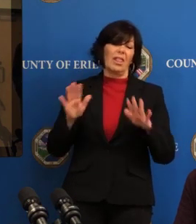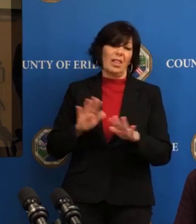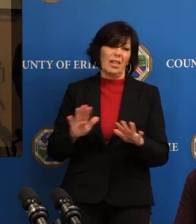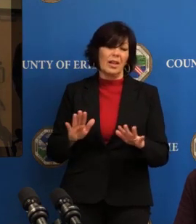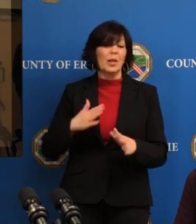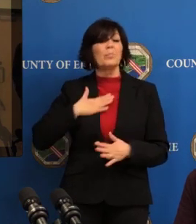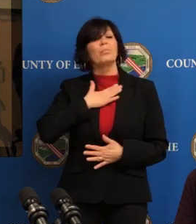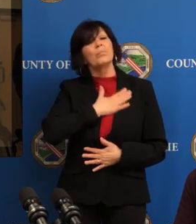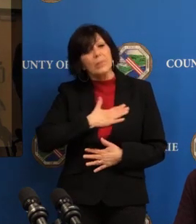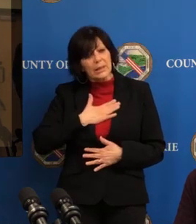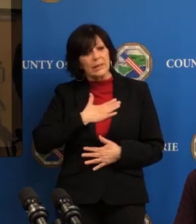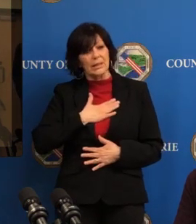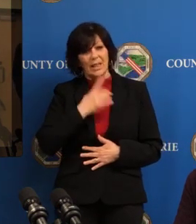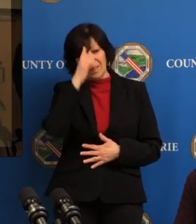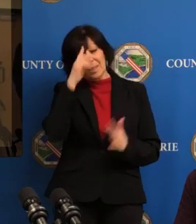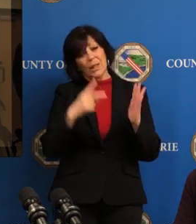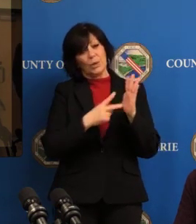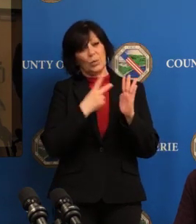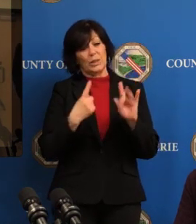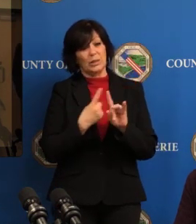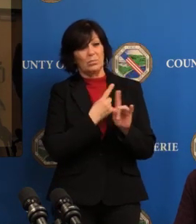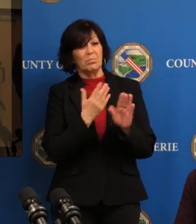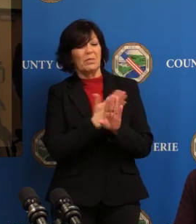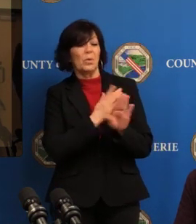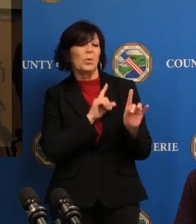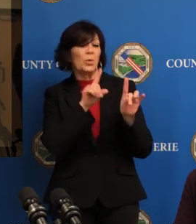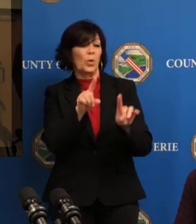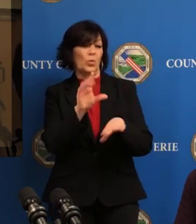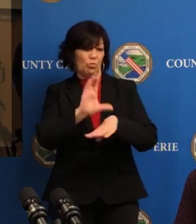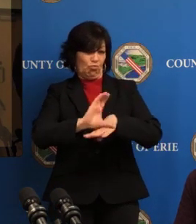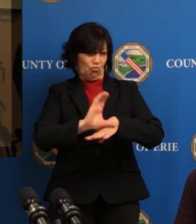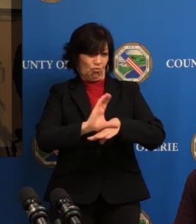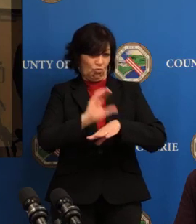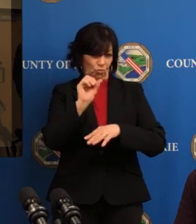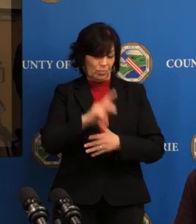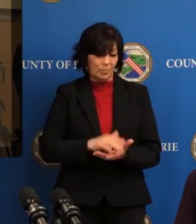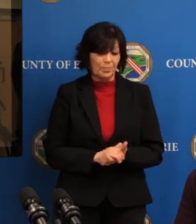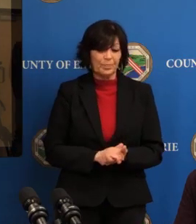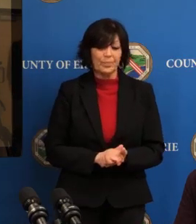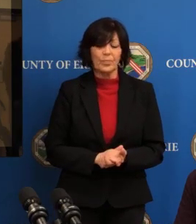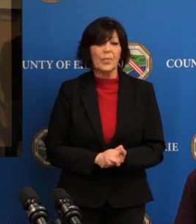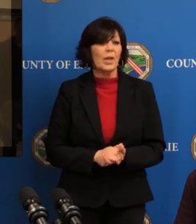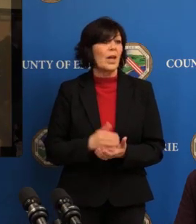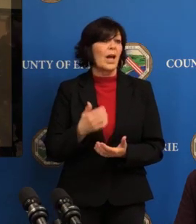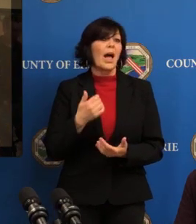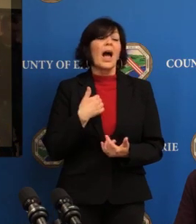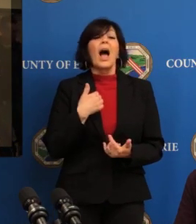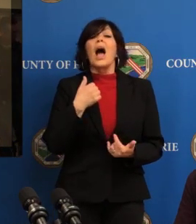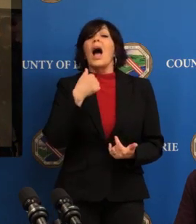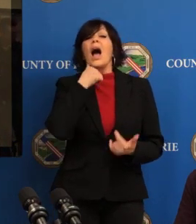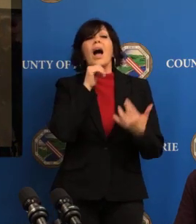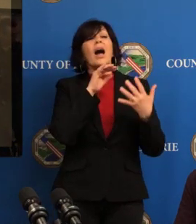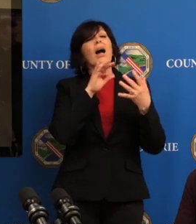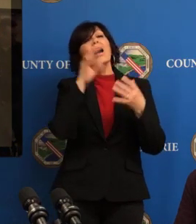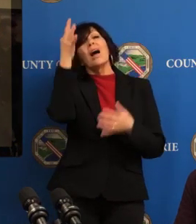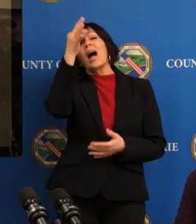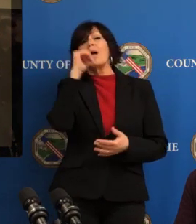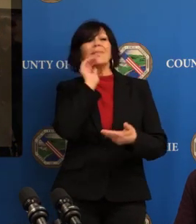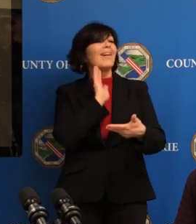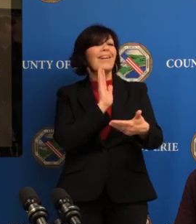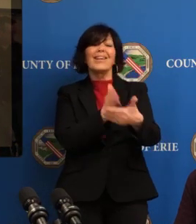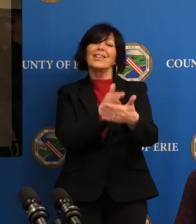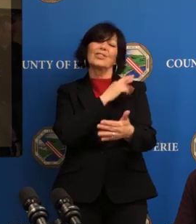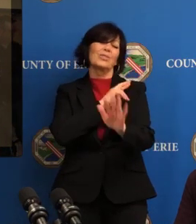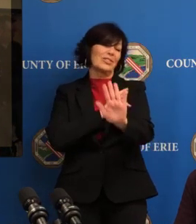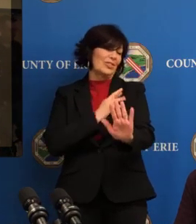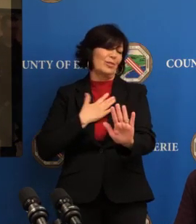So please, think twice before you go to a religious service. I'm saying that not because of any issue against